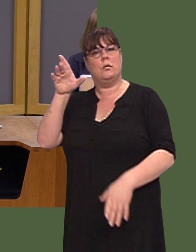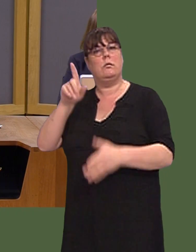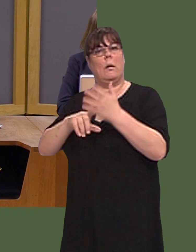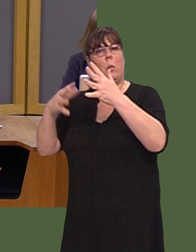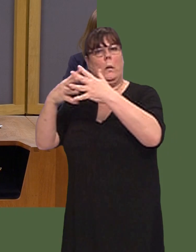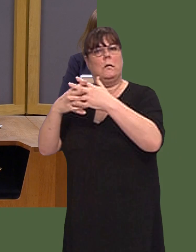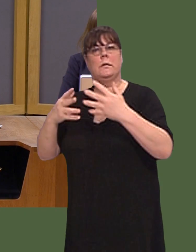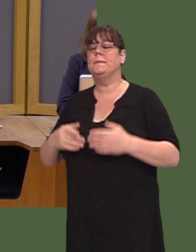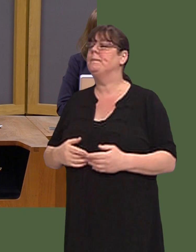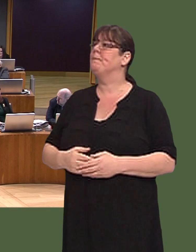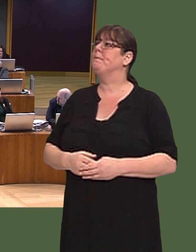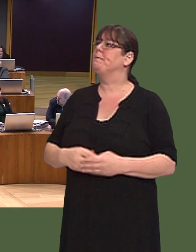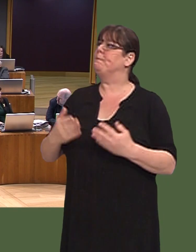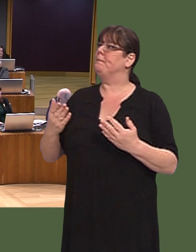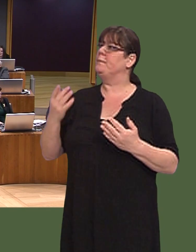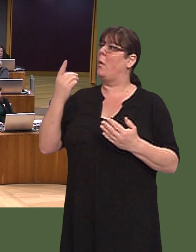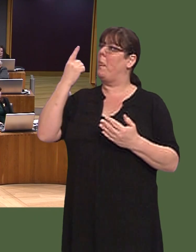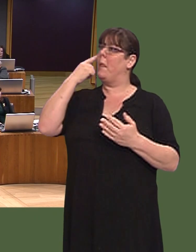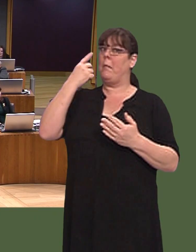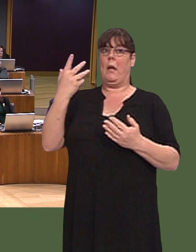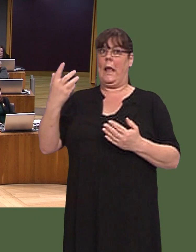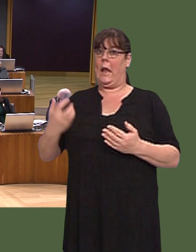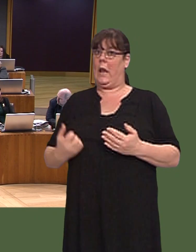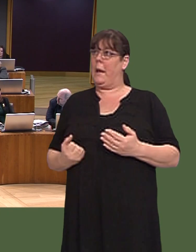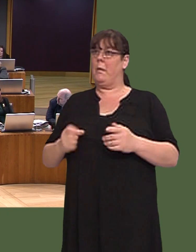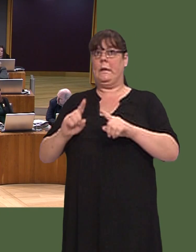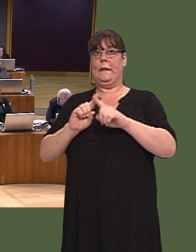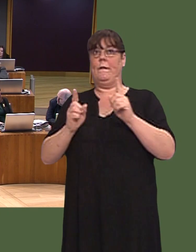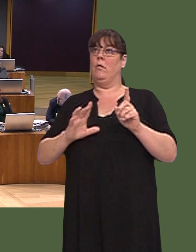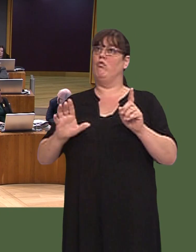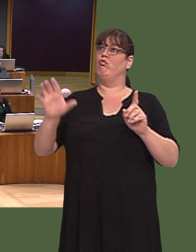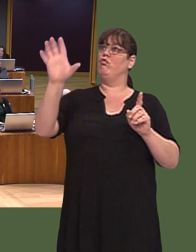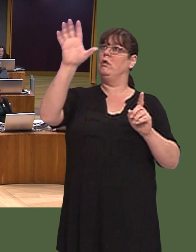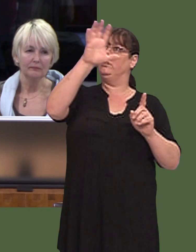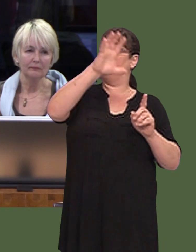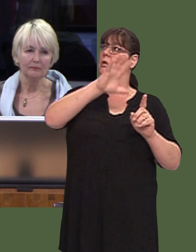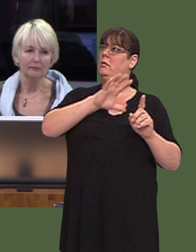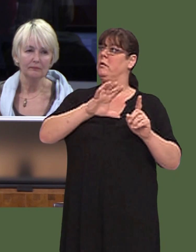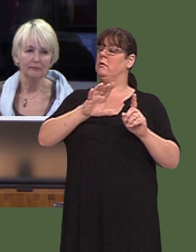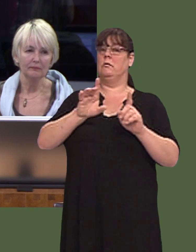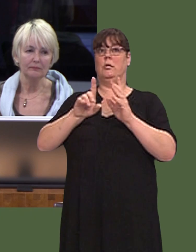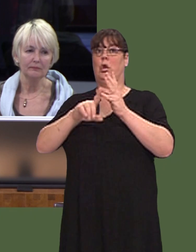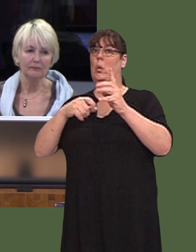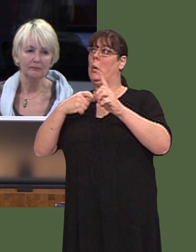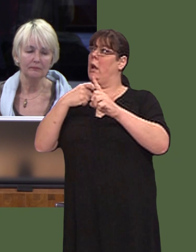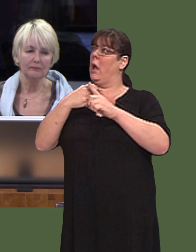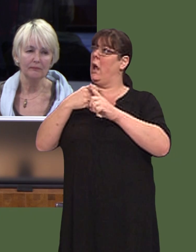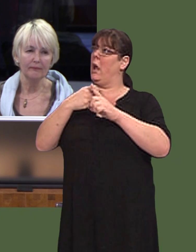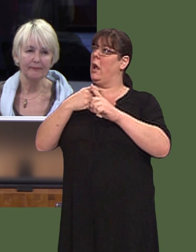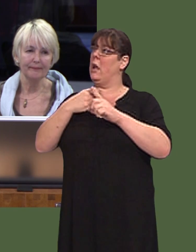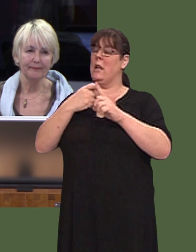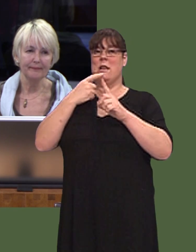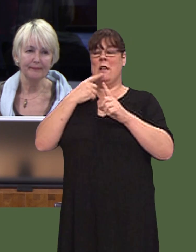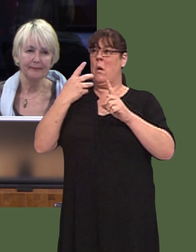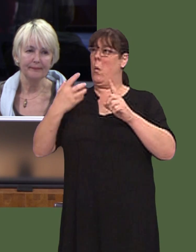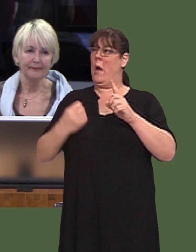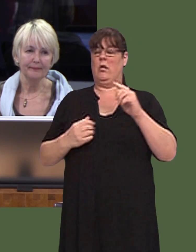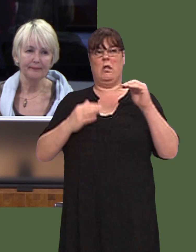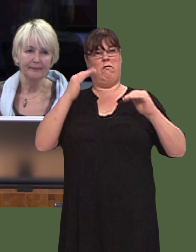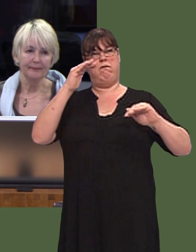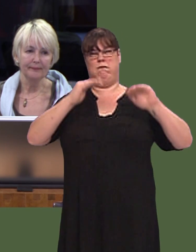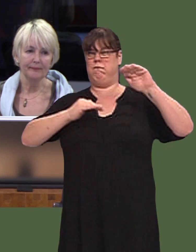Arweinydd Grŵp UKIP, Neil Hamilton. Diolch yn fawr, Clywyd. First Minister will know that I'm a strong supporter of the Welsh Government's policy